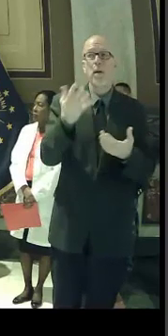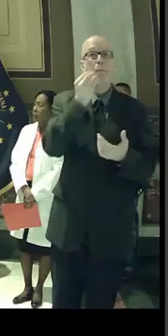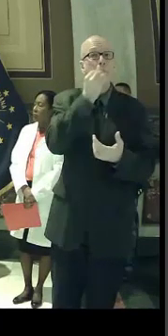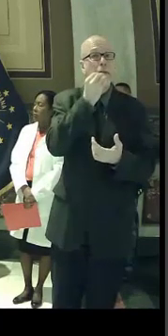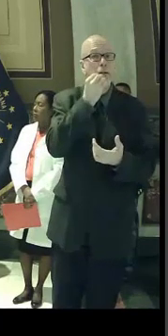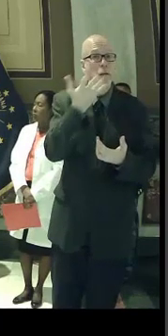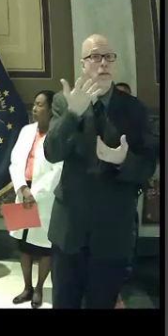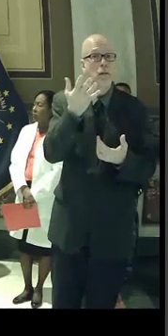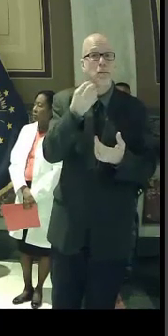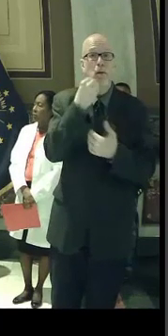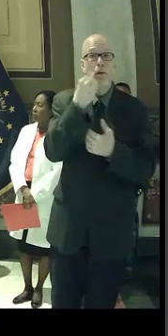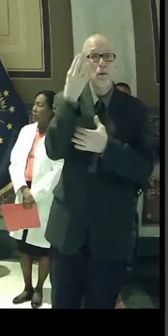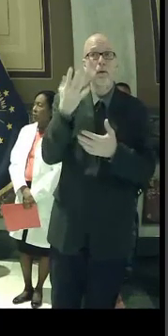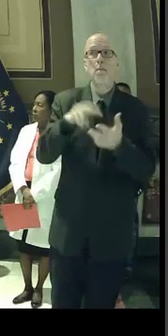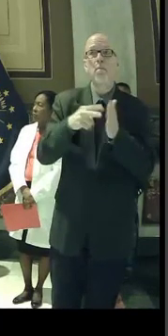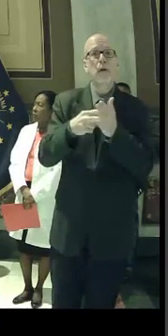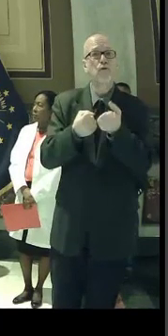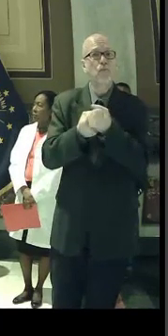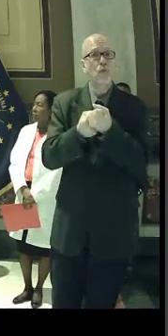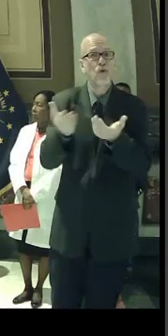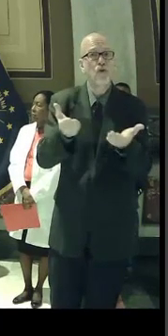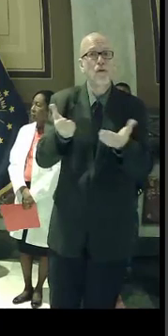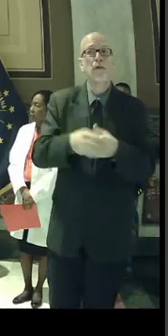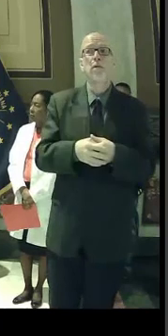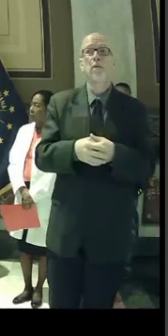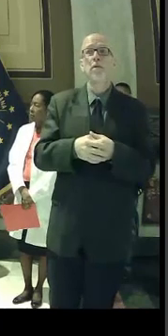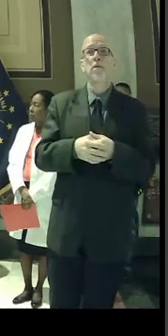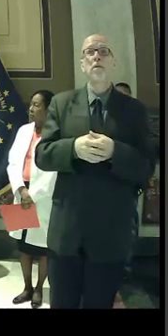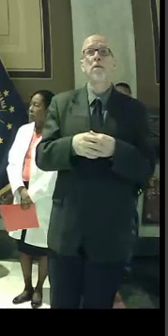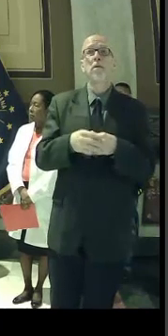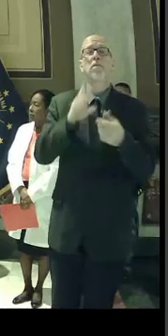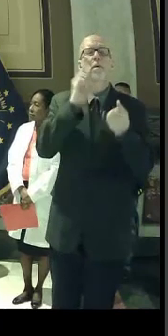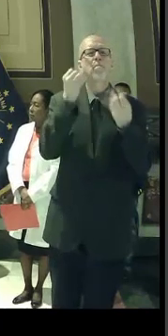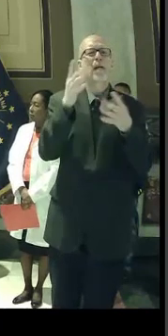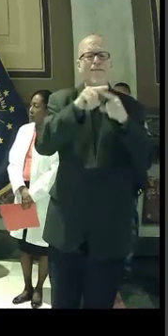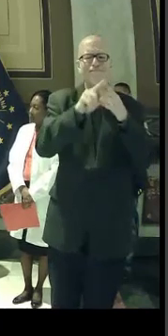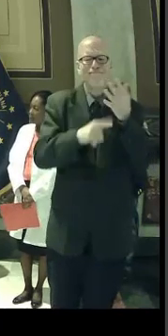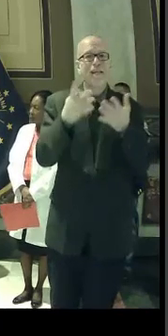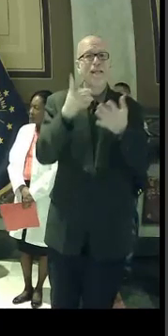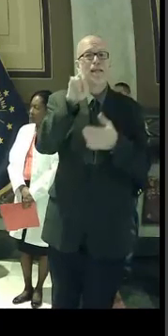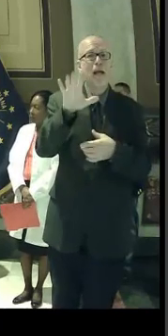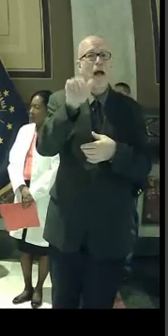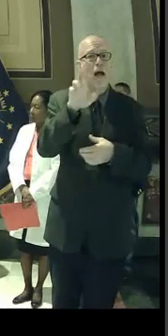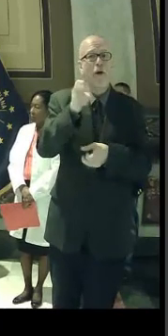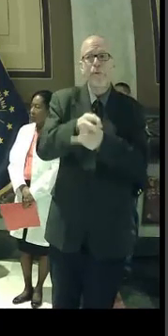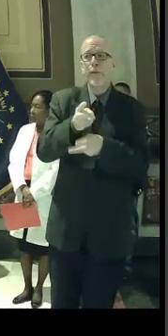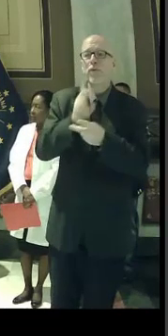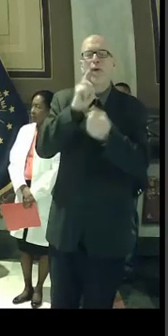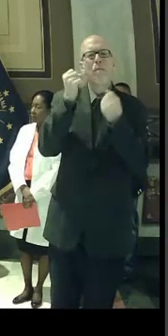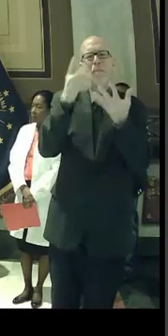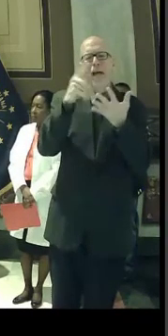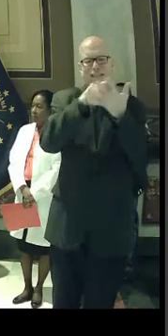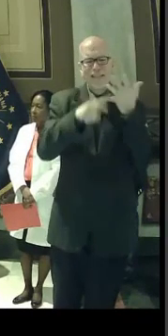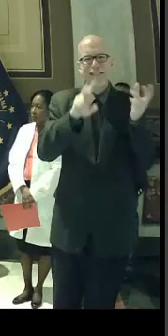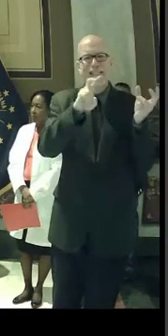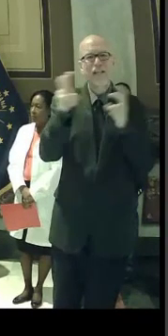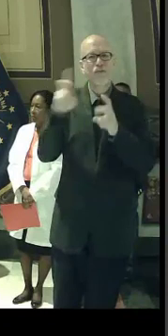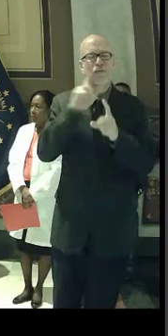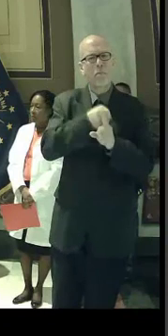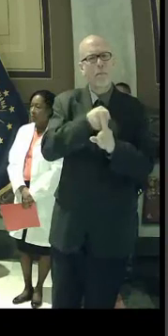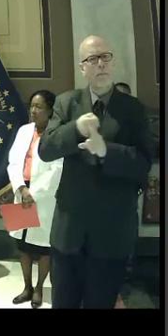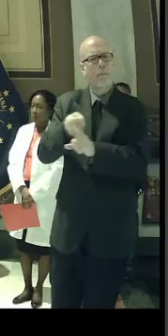It means support services. There are a lot of things, daycare, a lot of issues that are playing into this